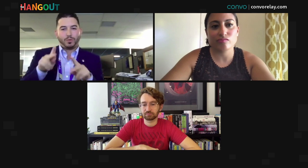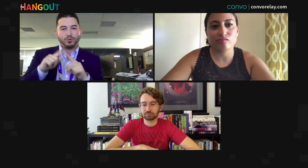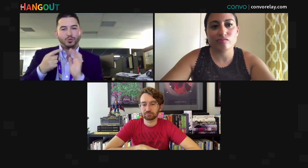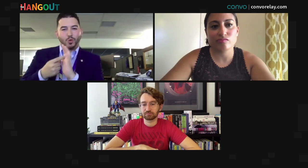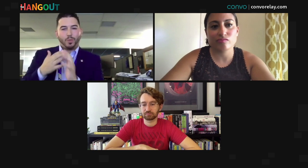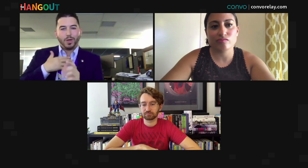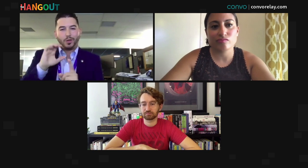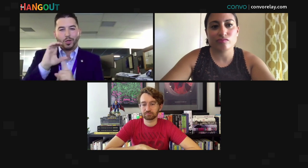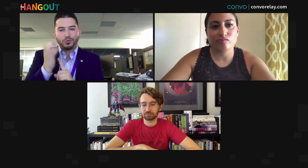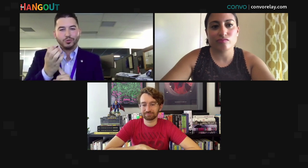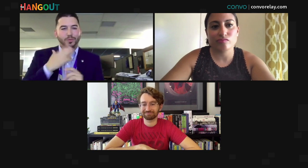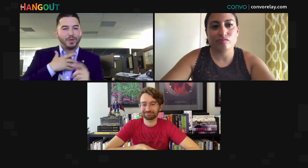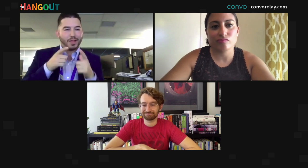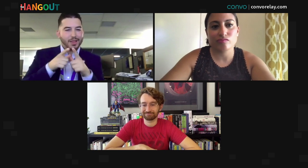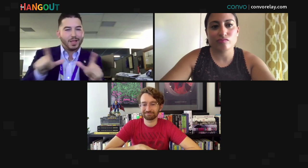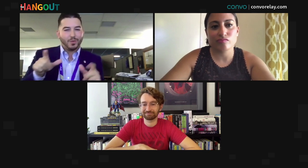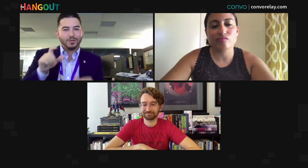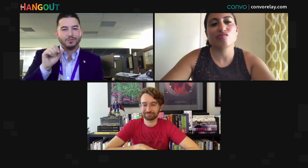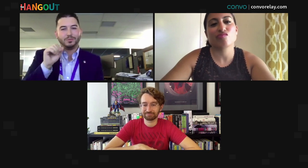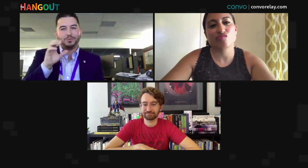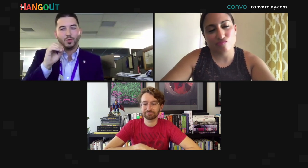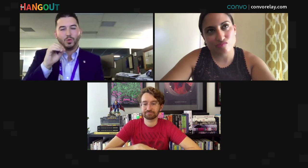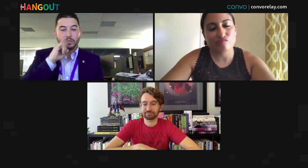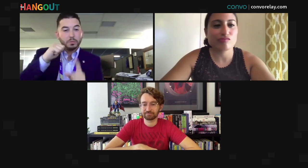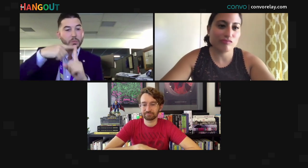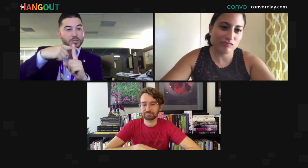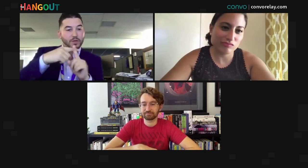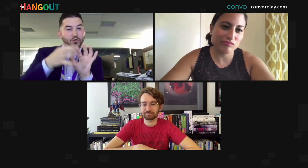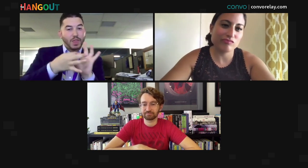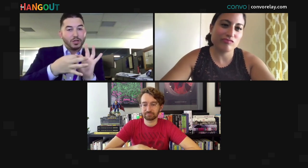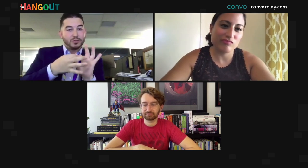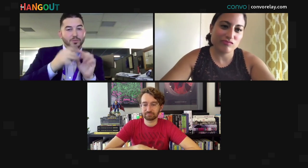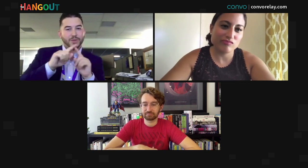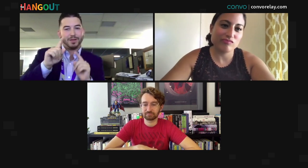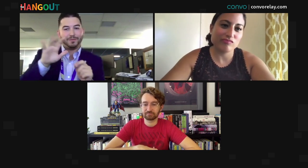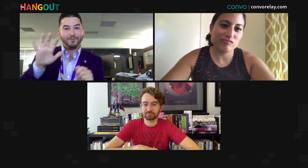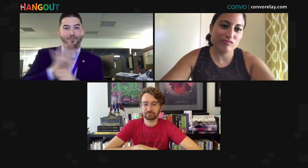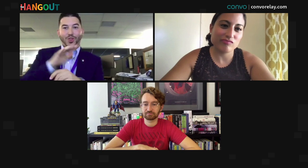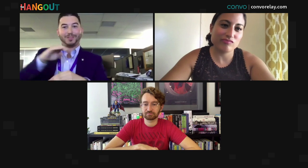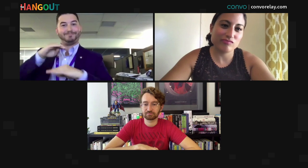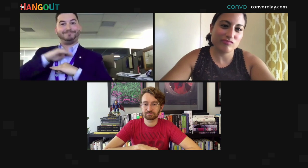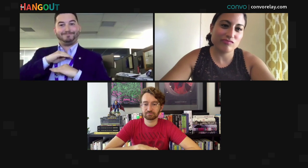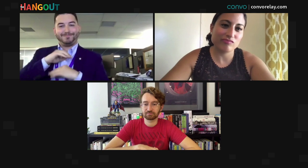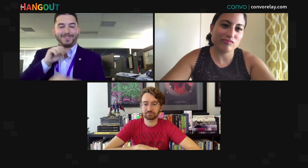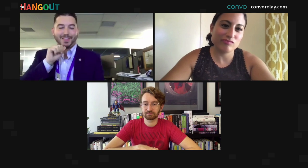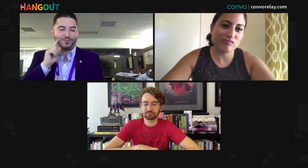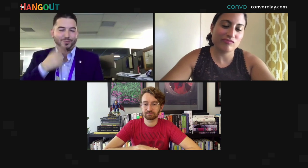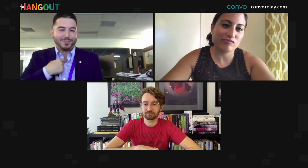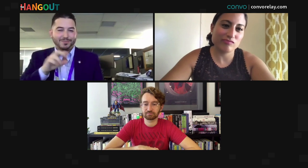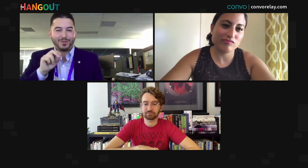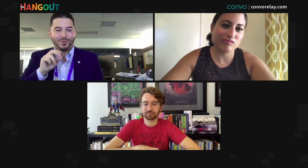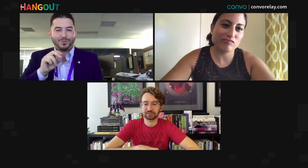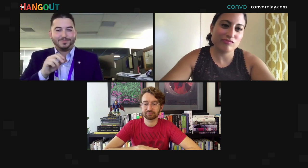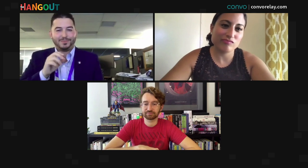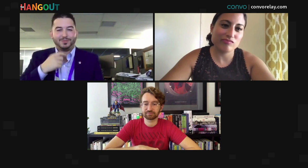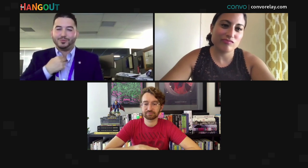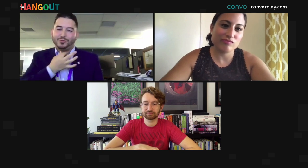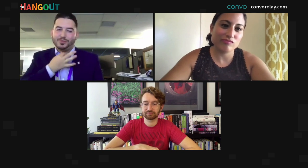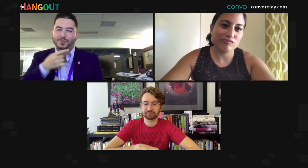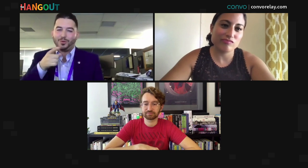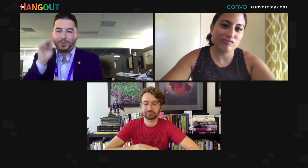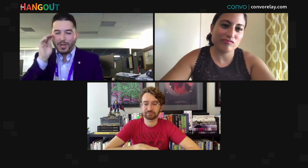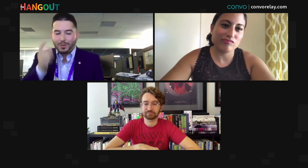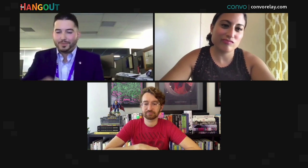I don't feel like it's a challenge, but I do feel like I'm missing opportunities to show my culture and my language. It's a positive relationship, but I'm not